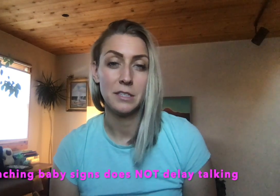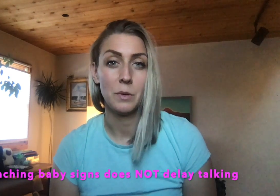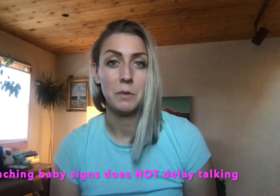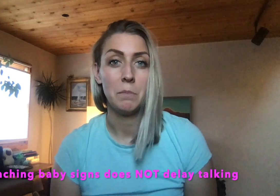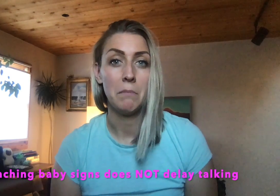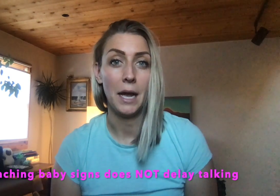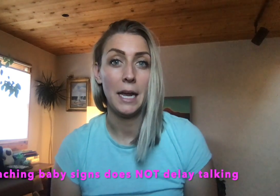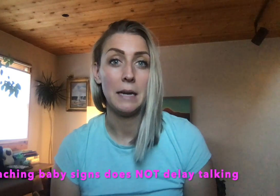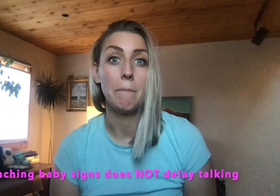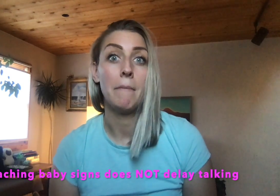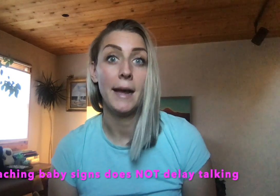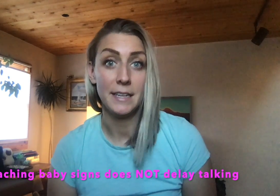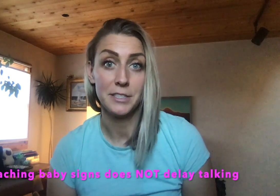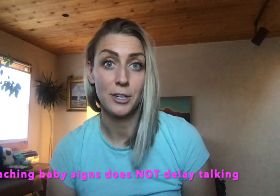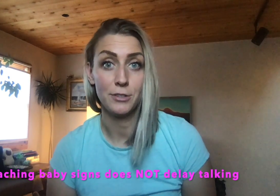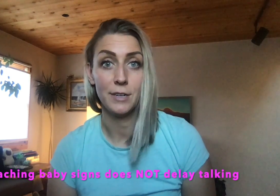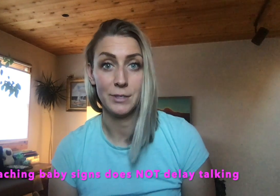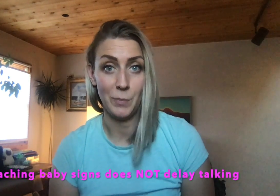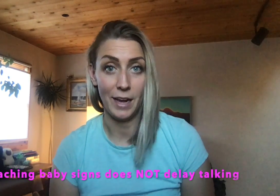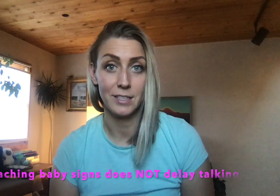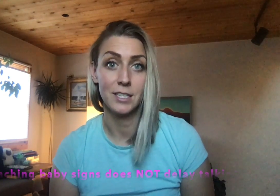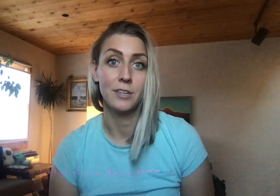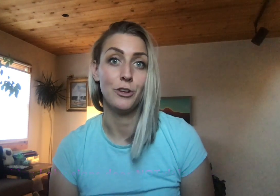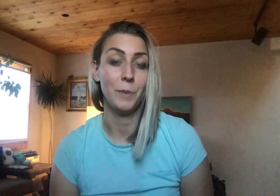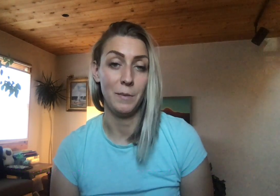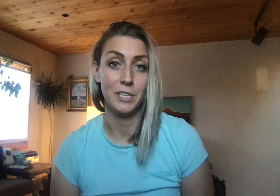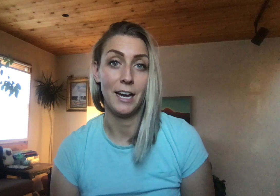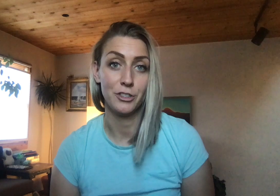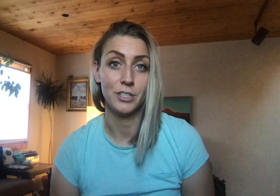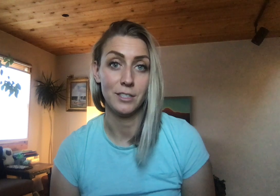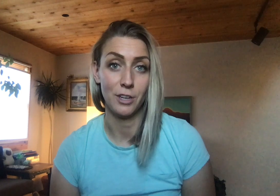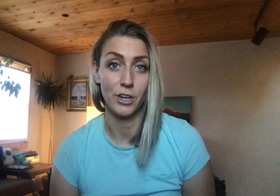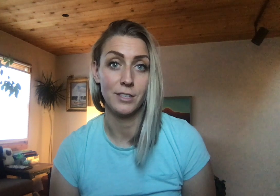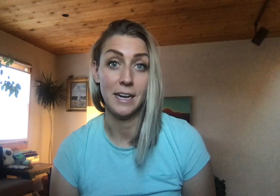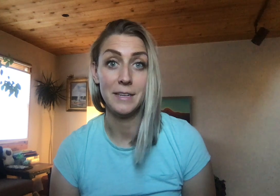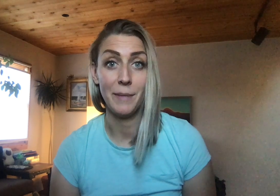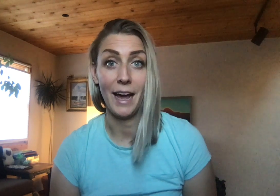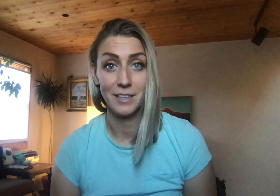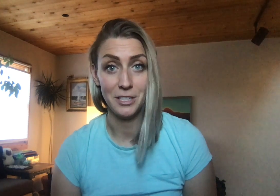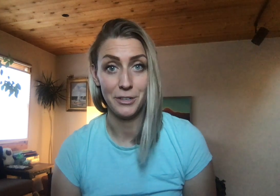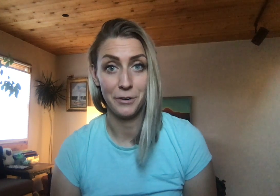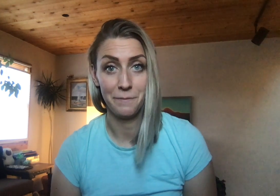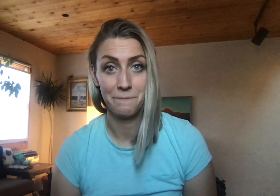when we might start to expect your baby to actually start signing back to you.